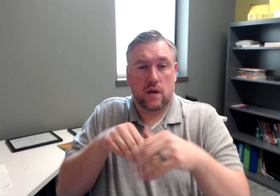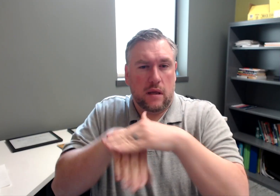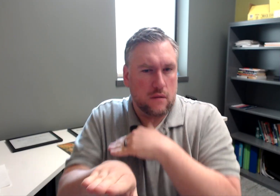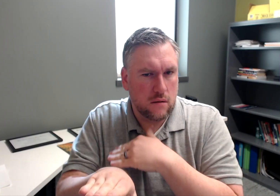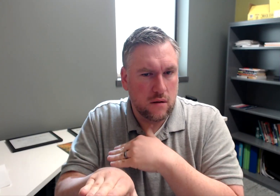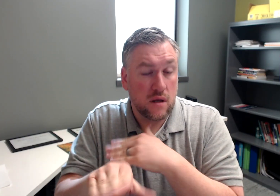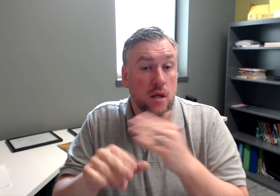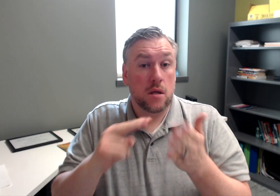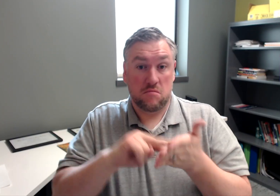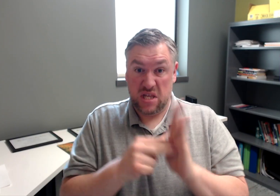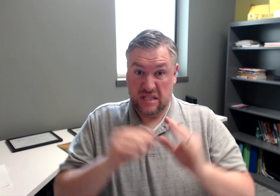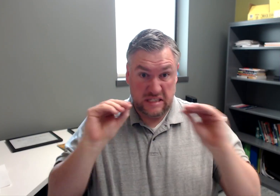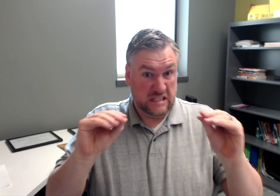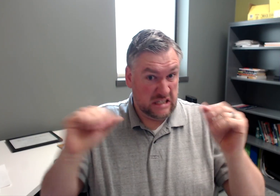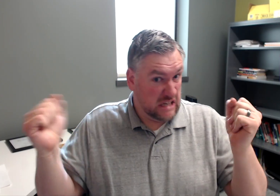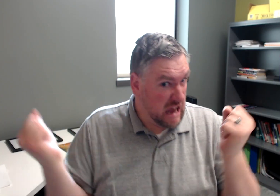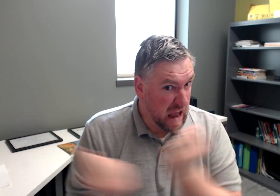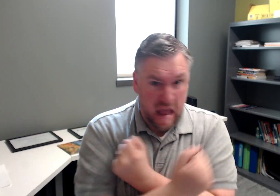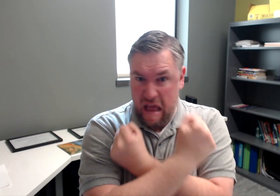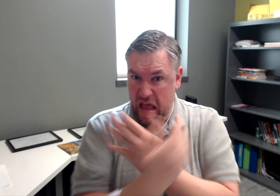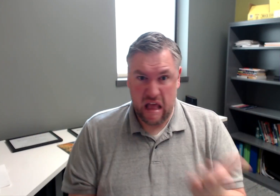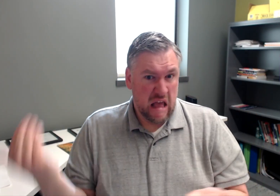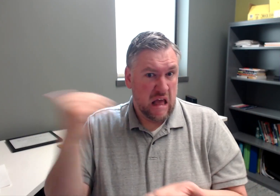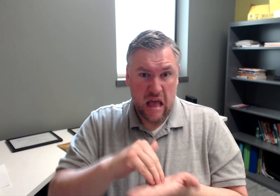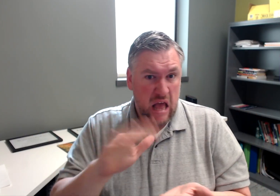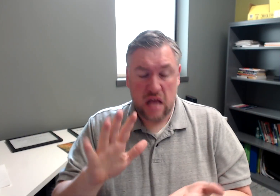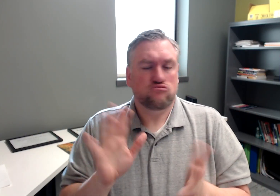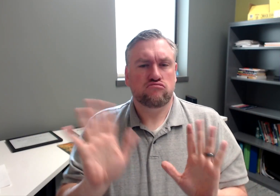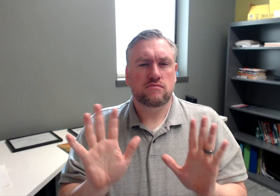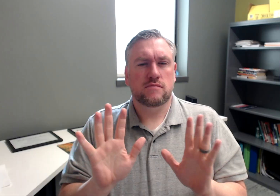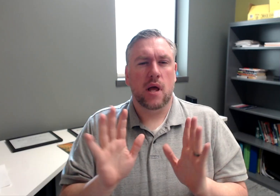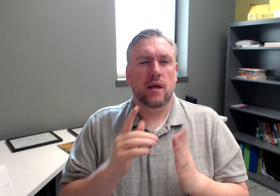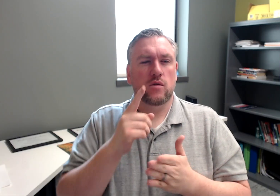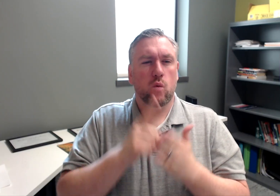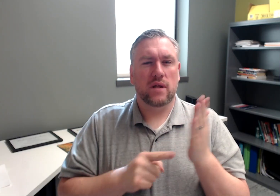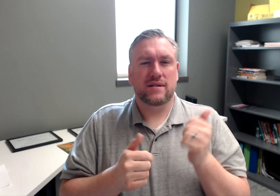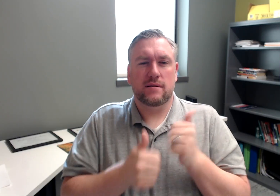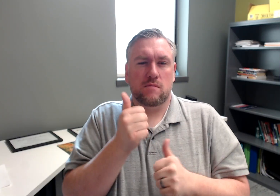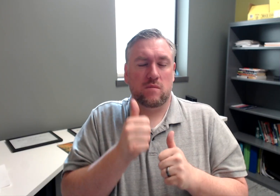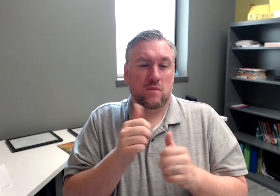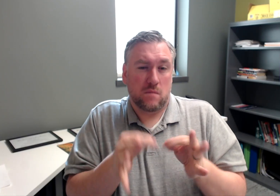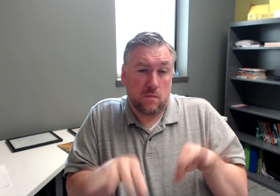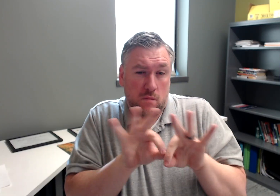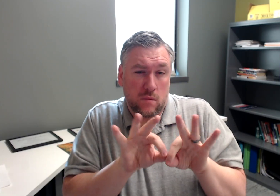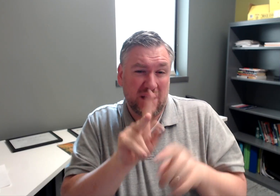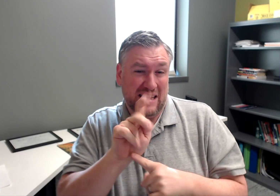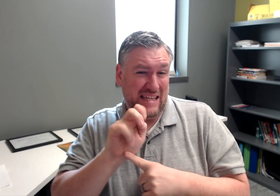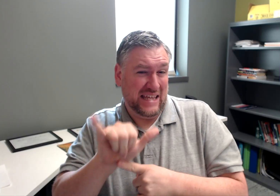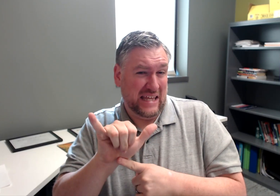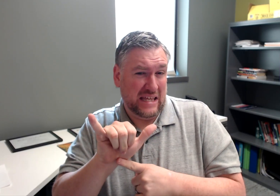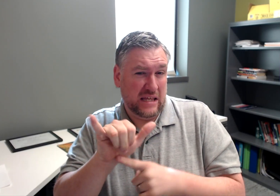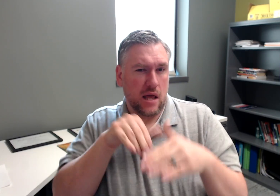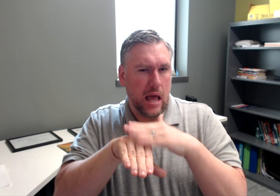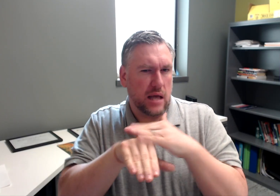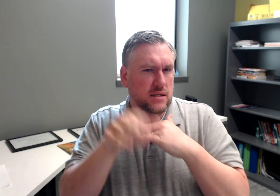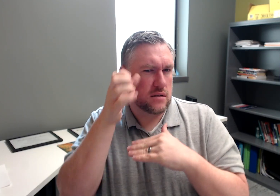have before they can access? Does that mean we teach absolutely everything? No. It means what are the most key,